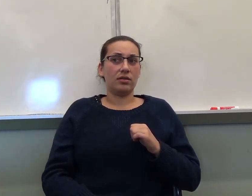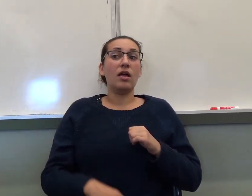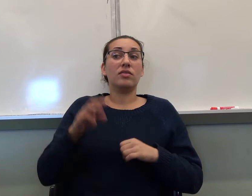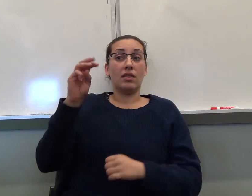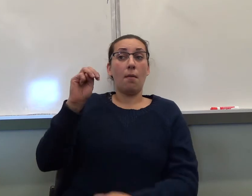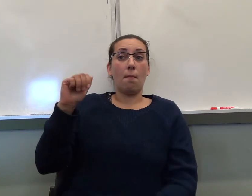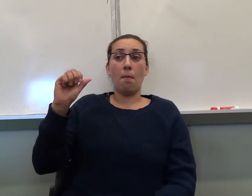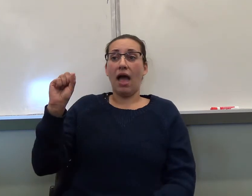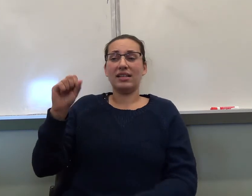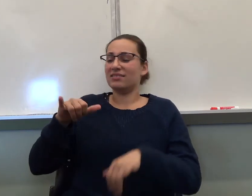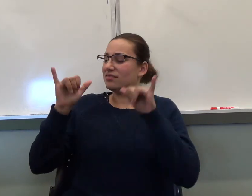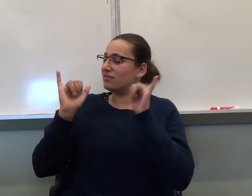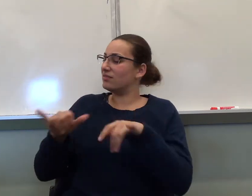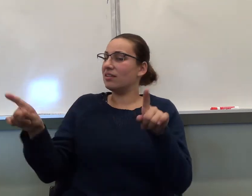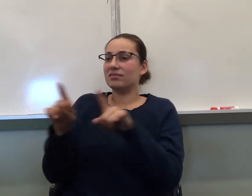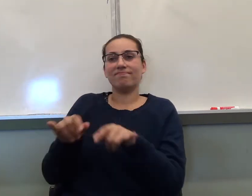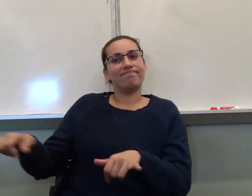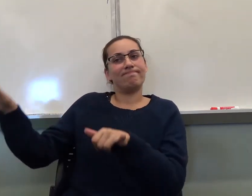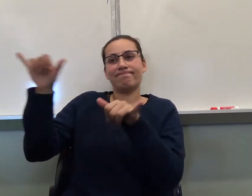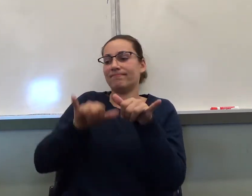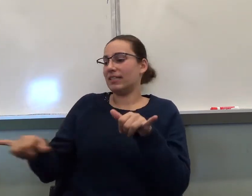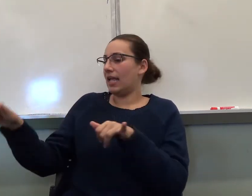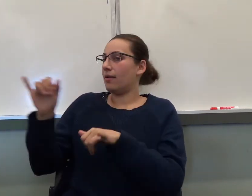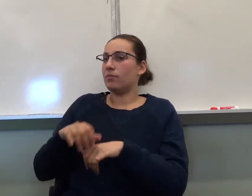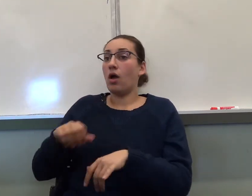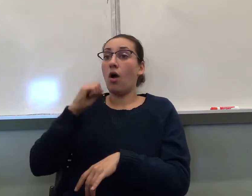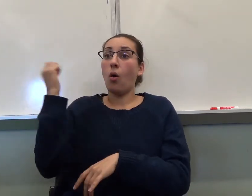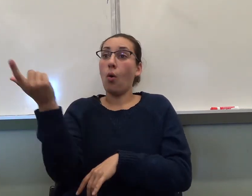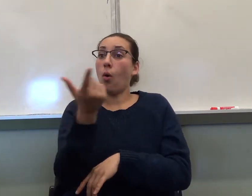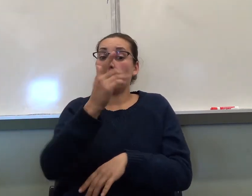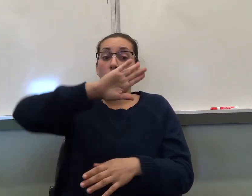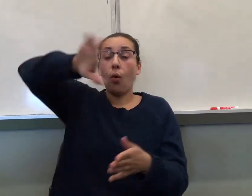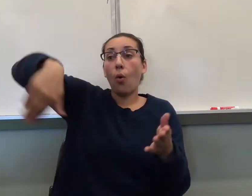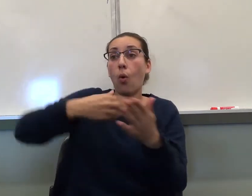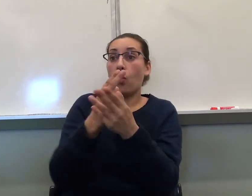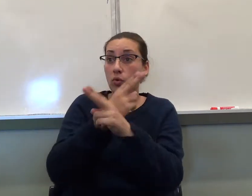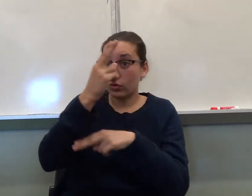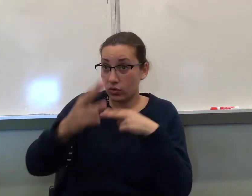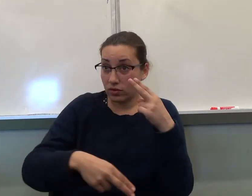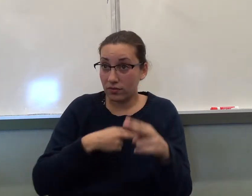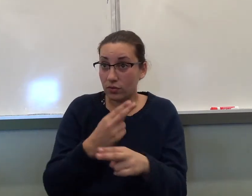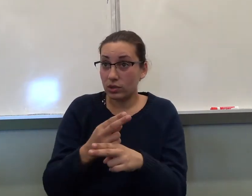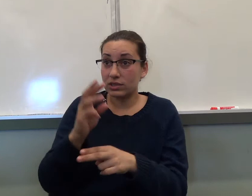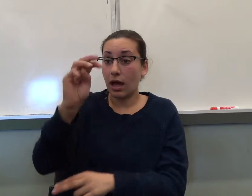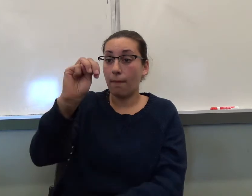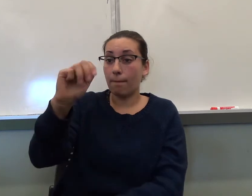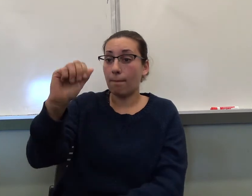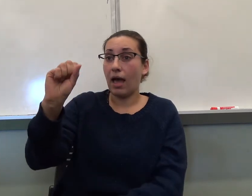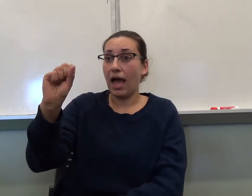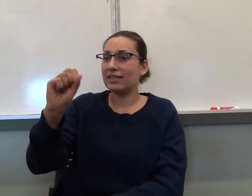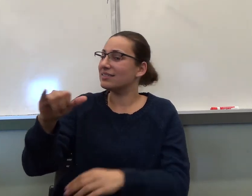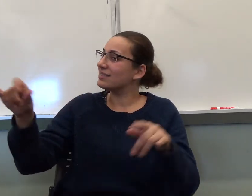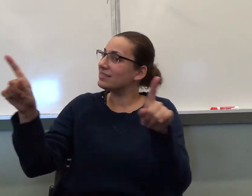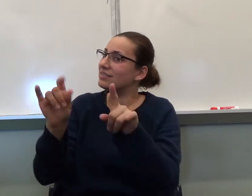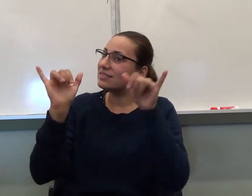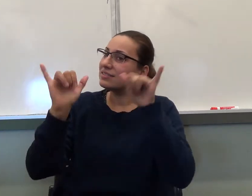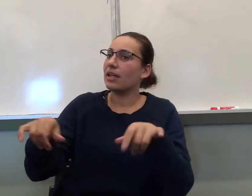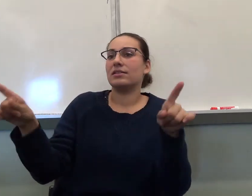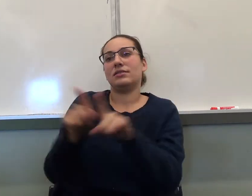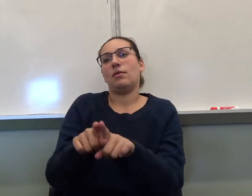same. The mass is the same everywhere in the universe, but the weight changes depending on where you are. Okay?